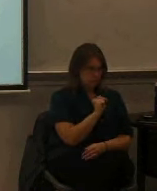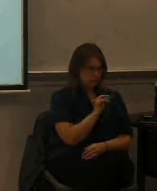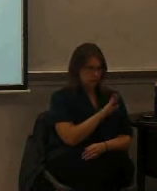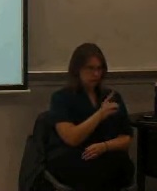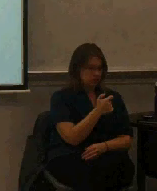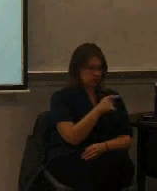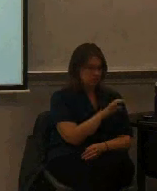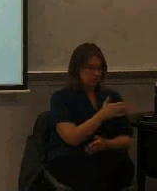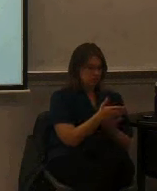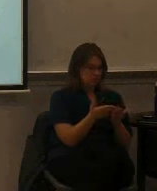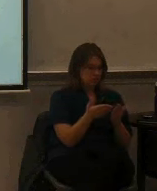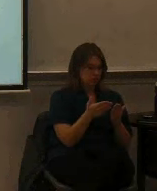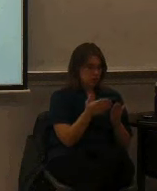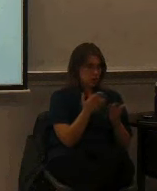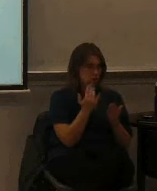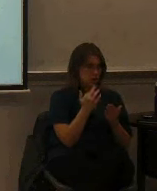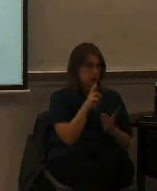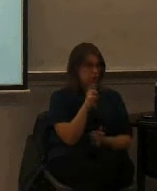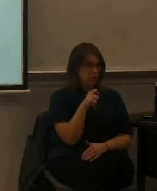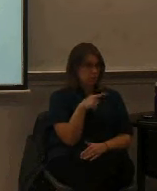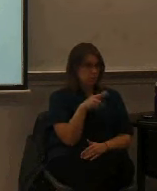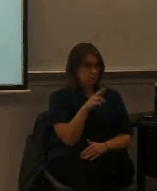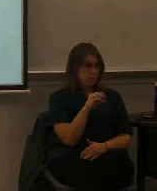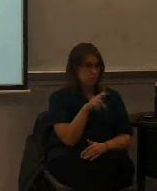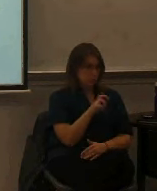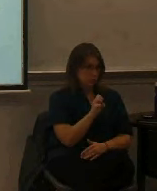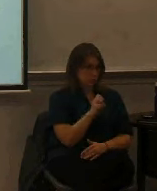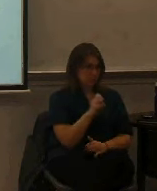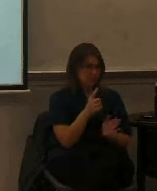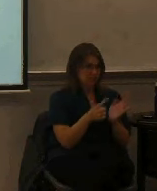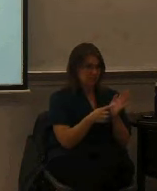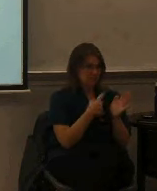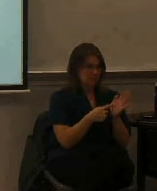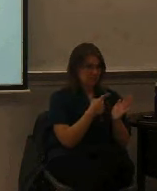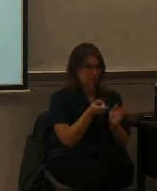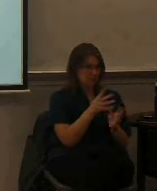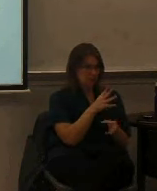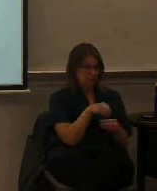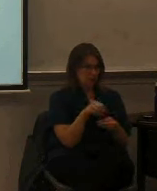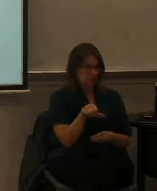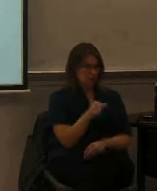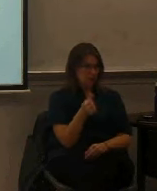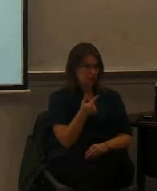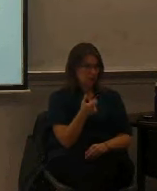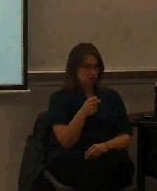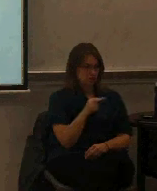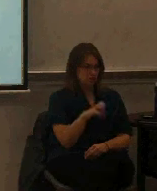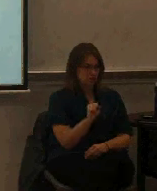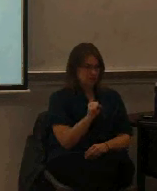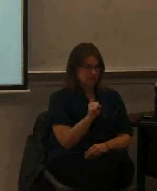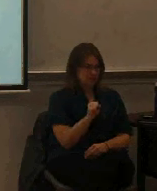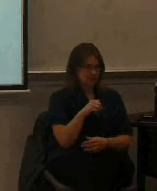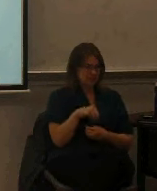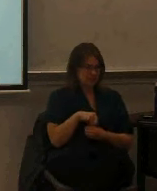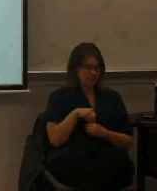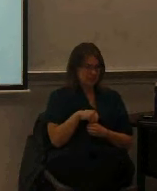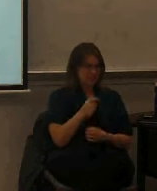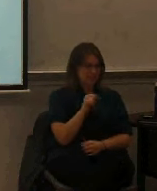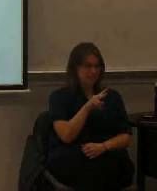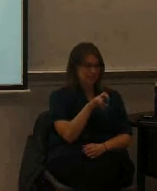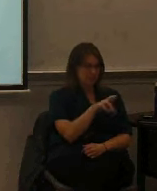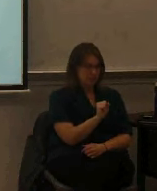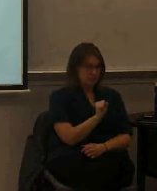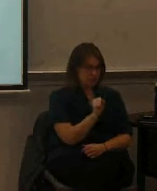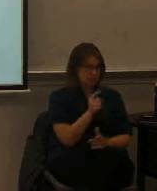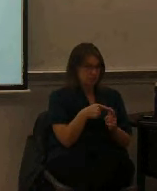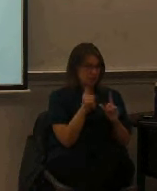genetic material to reproduce. And they sometimes include other genes inside of the virus